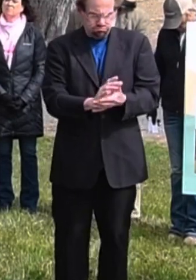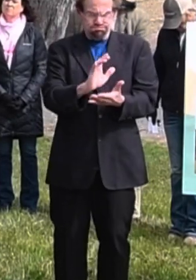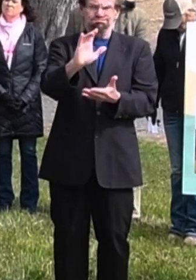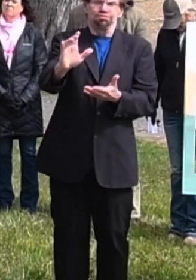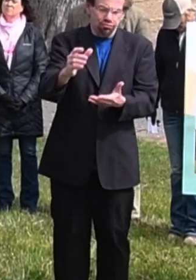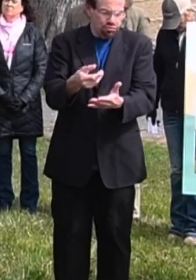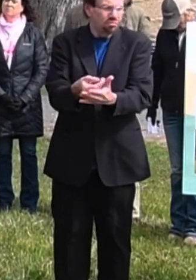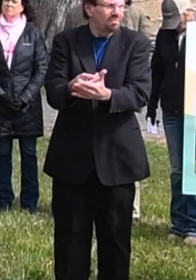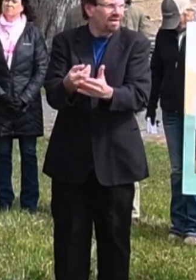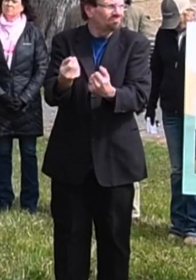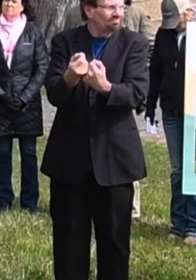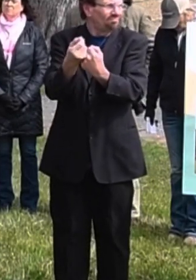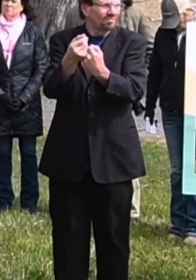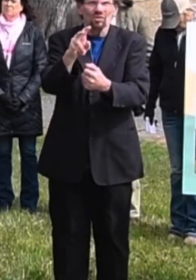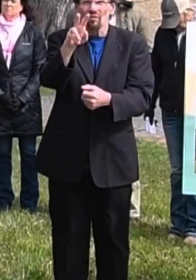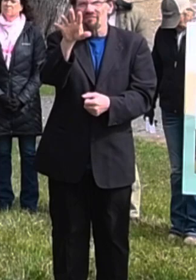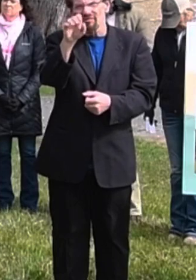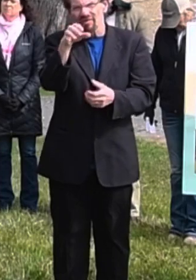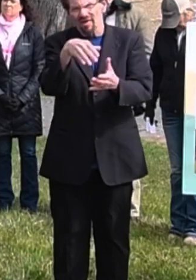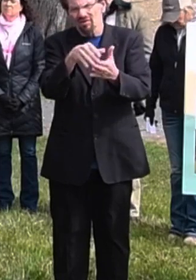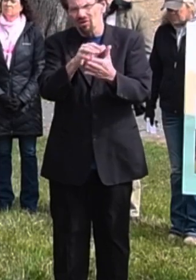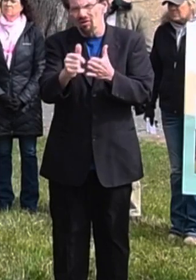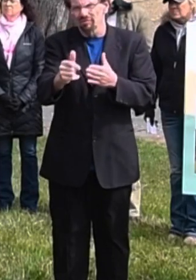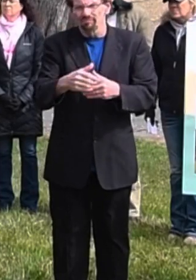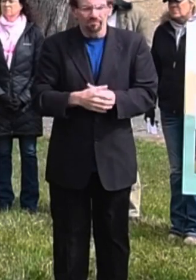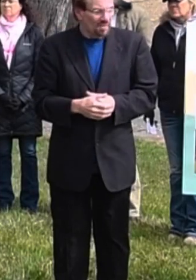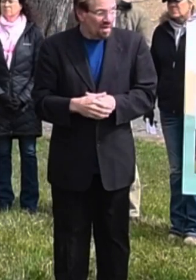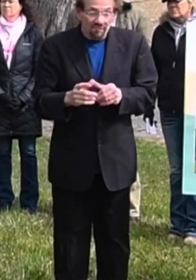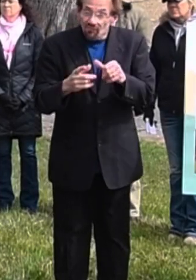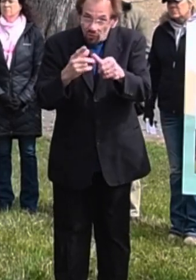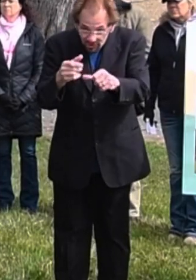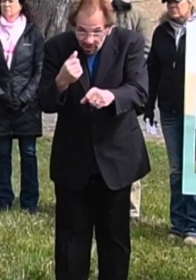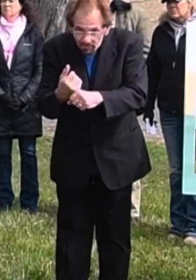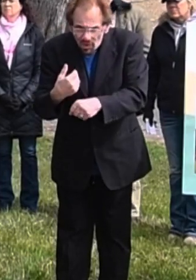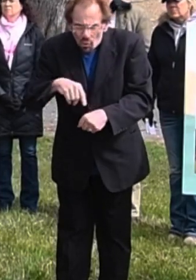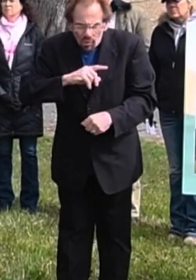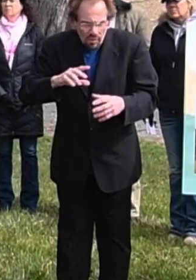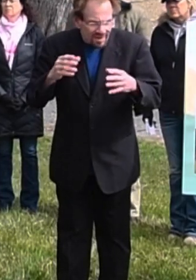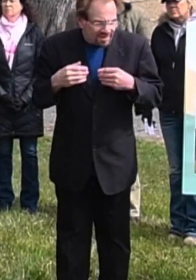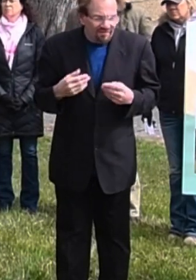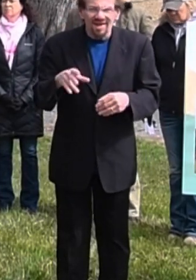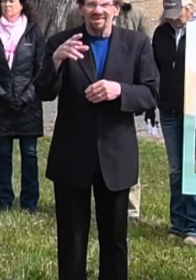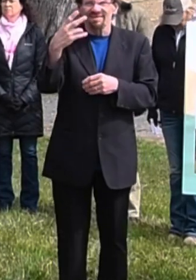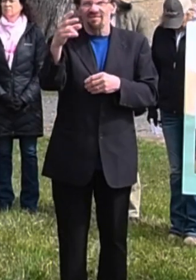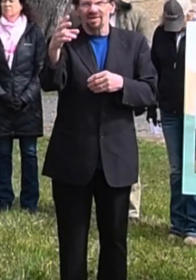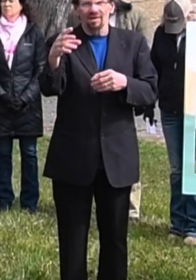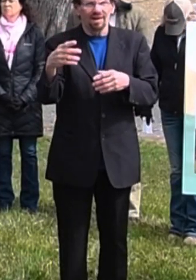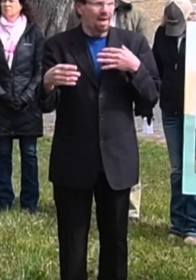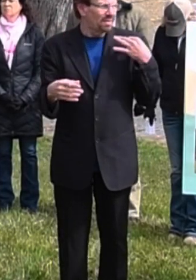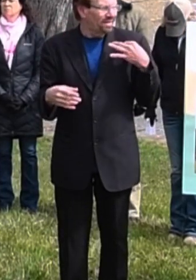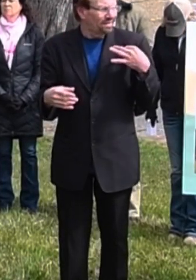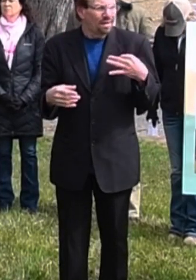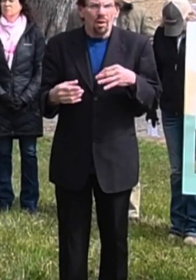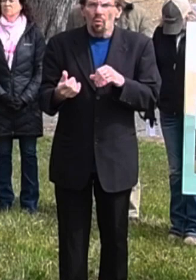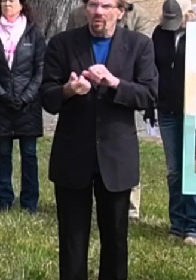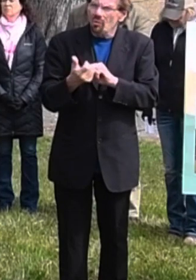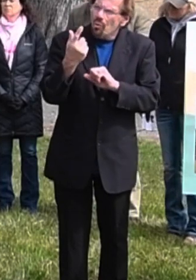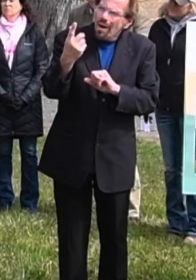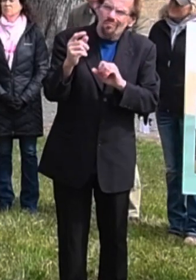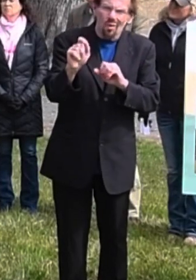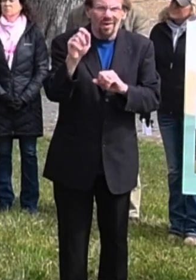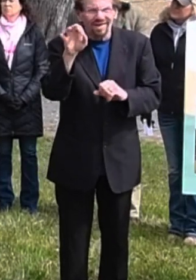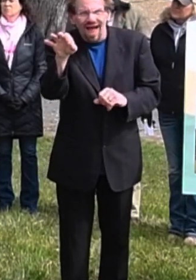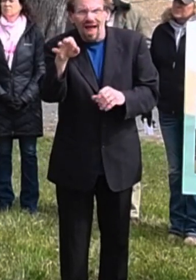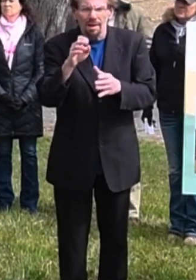$250,000. The first year of this grant program, we received 17 applicants with over $1.9 million